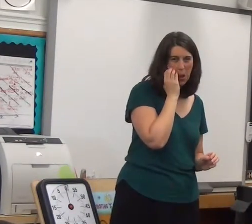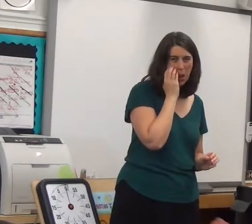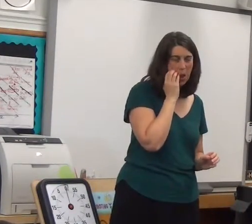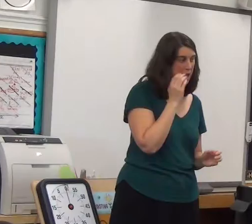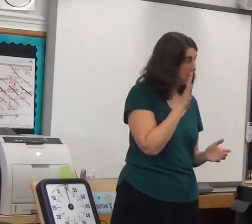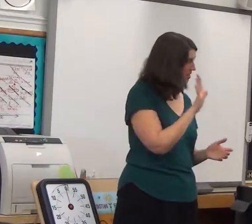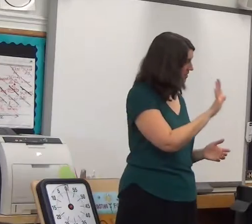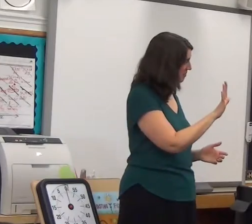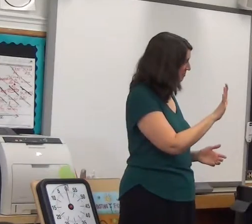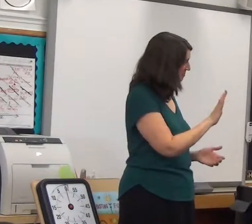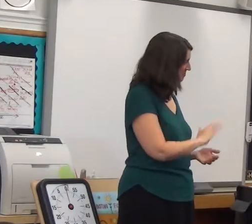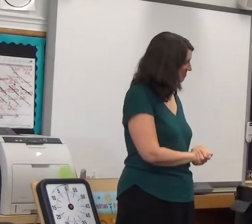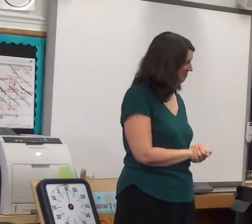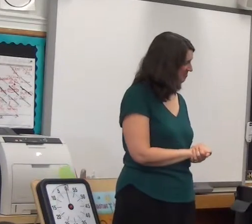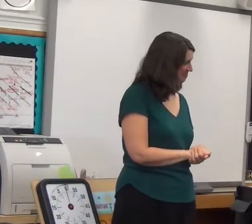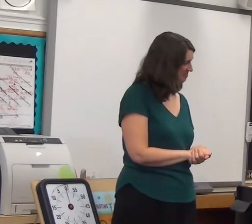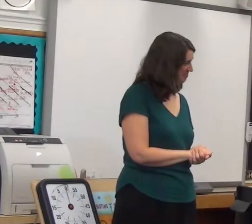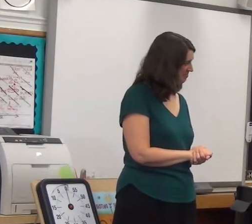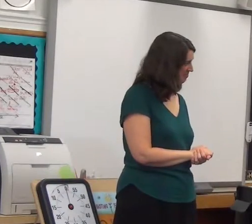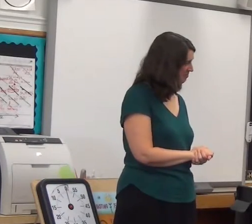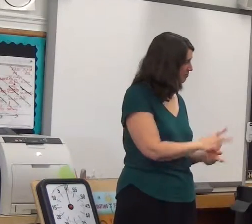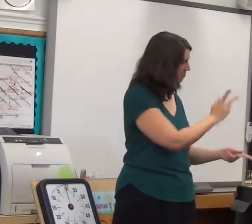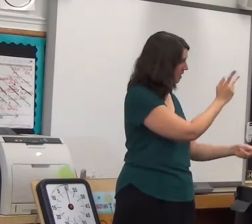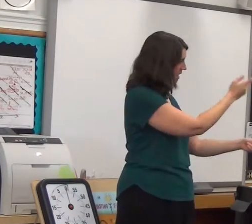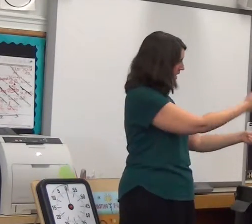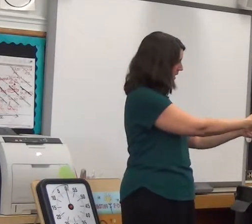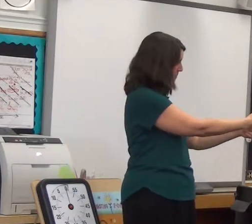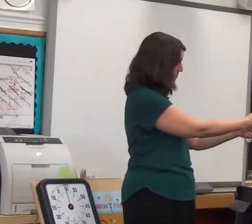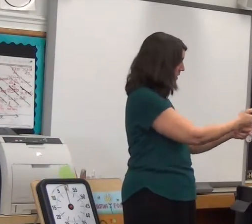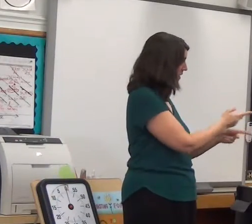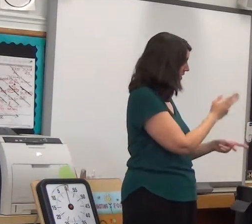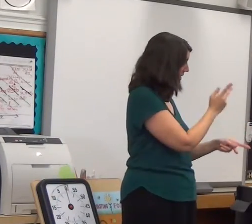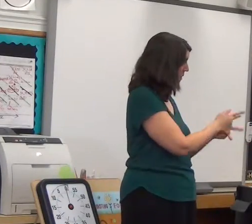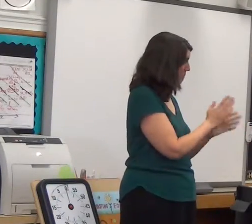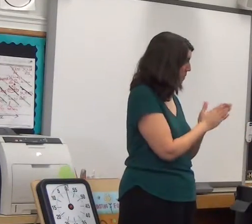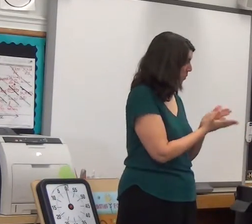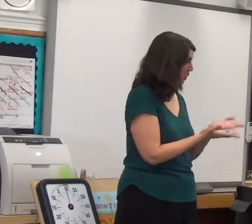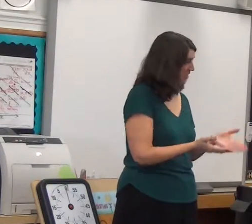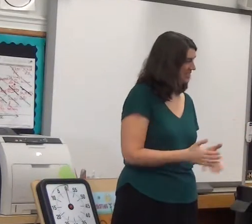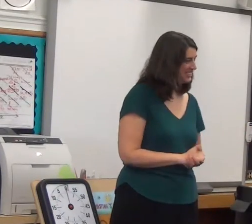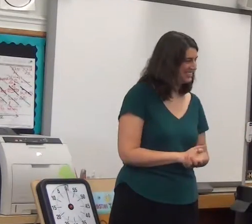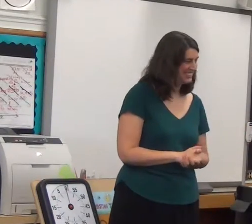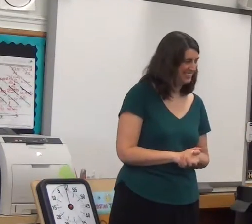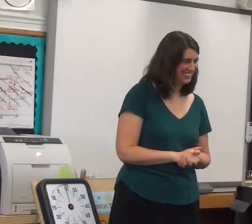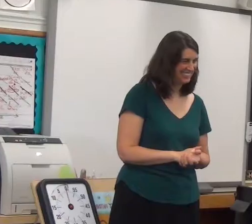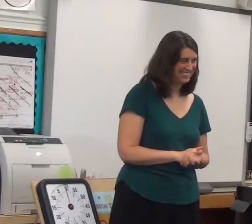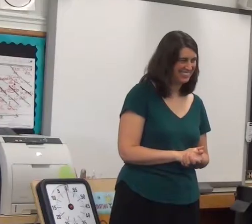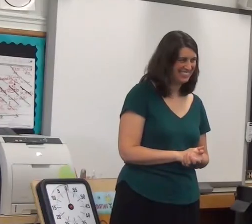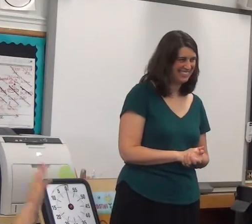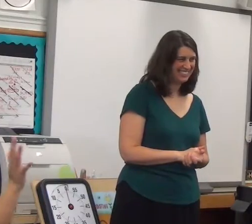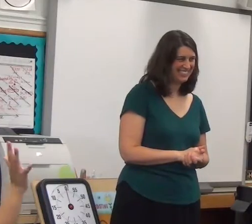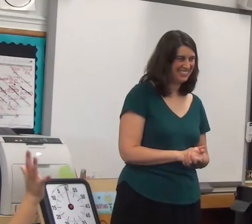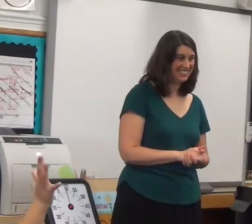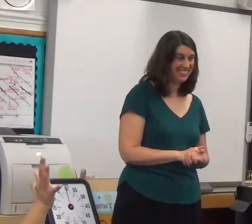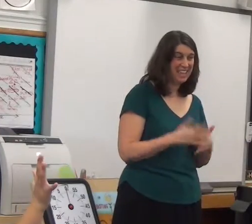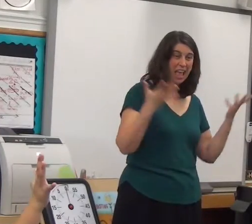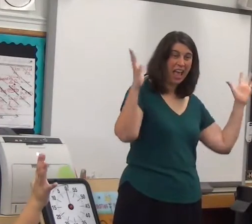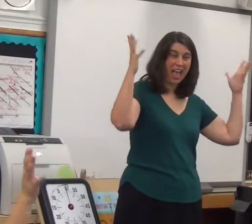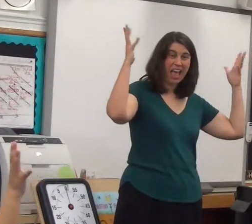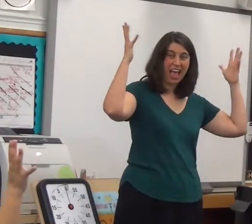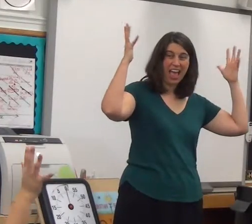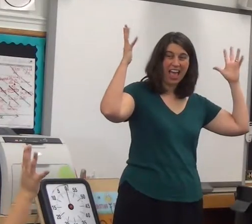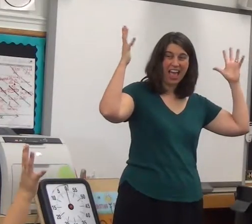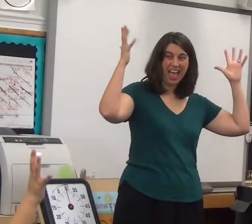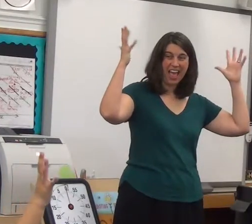Can I get a high five? You may keep the book as a souvenir. Thank you so much. Aww. One more big